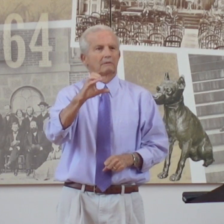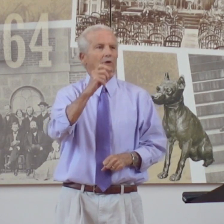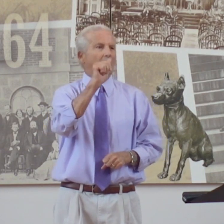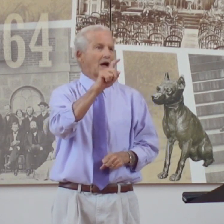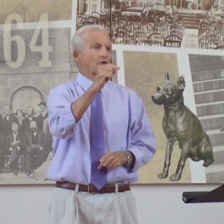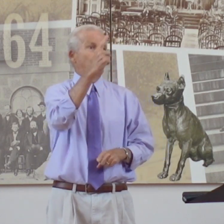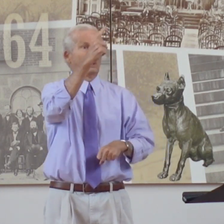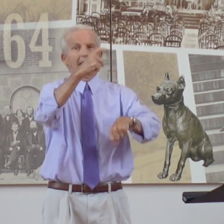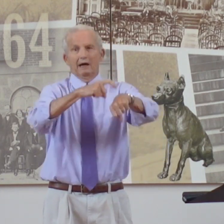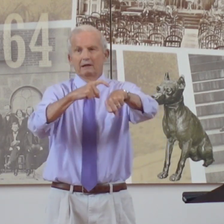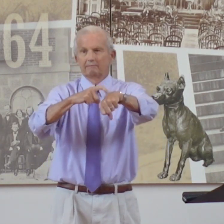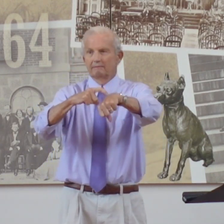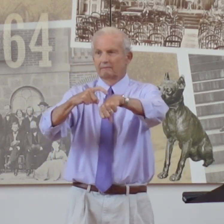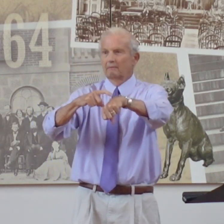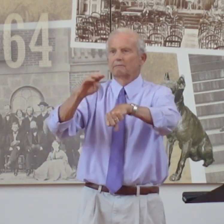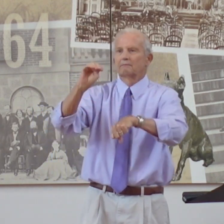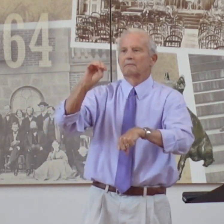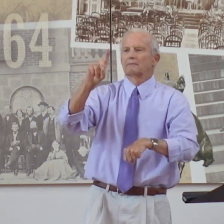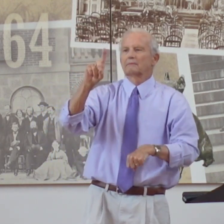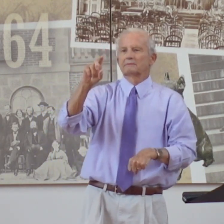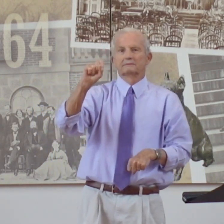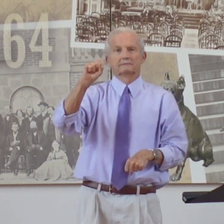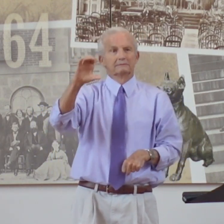She saved the Maryland Senior Citizen Association.